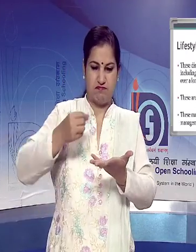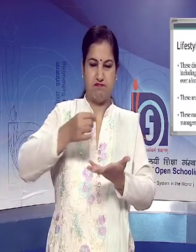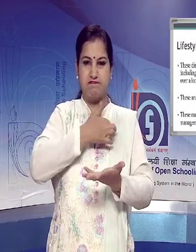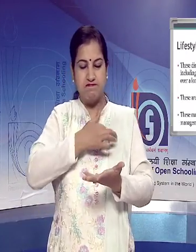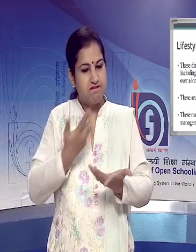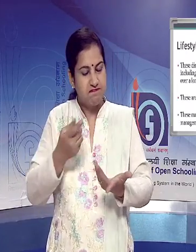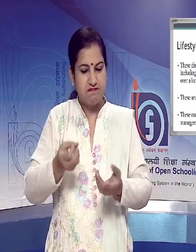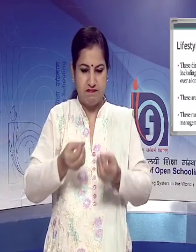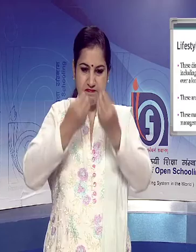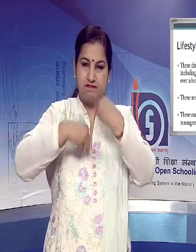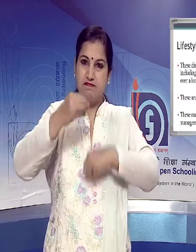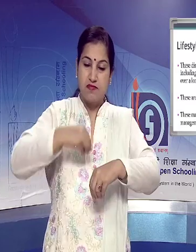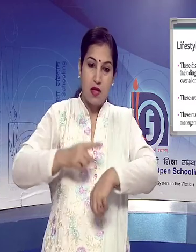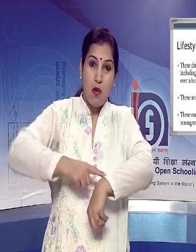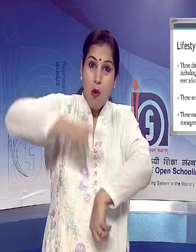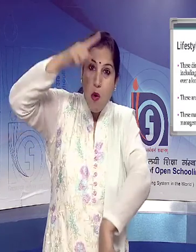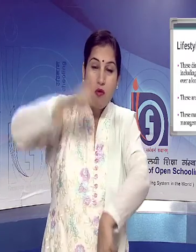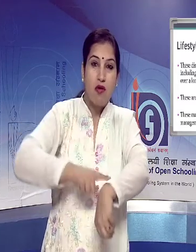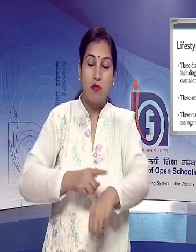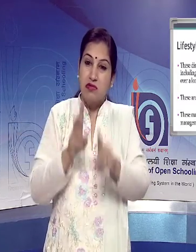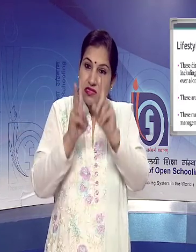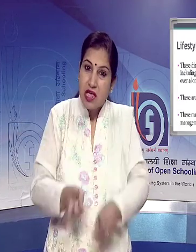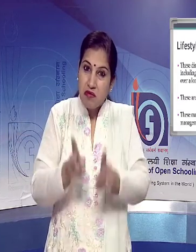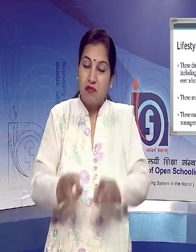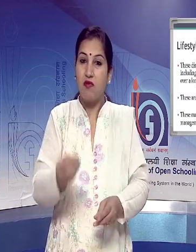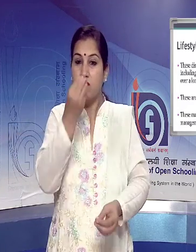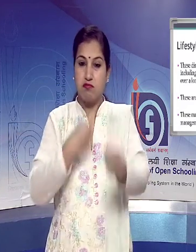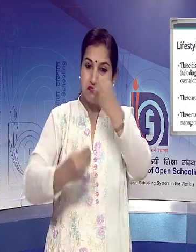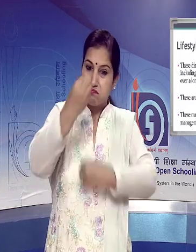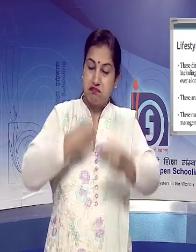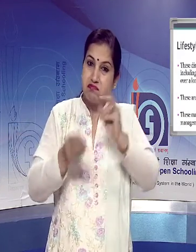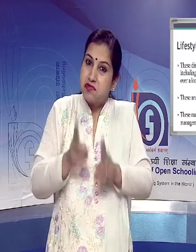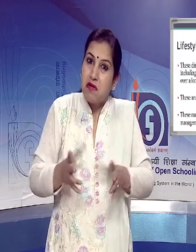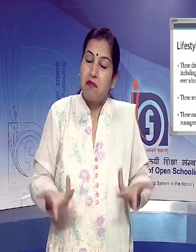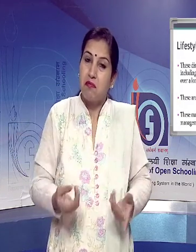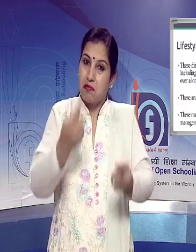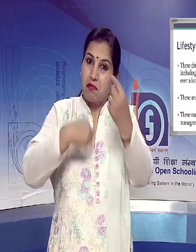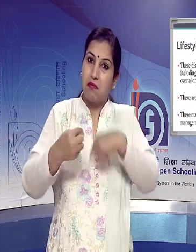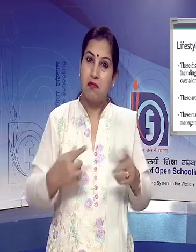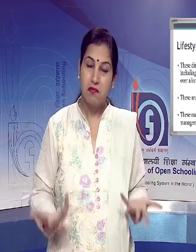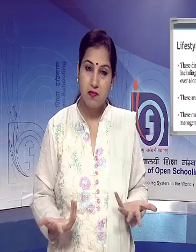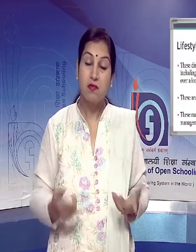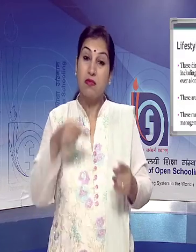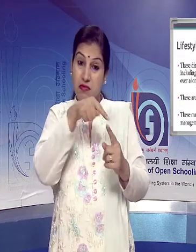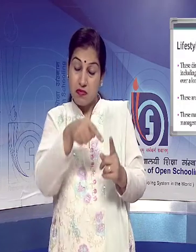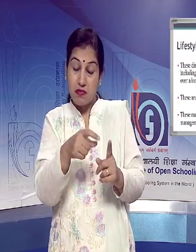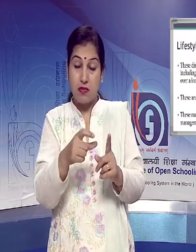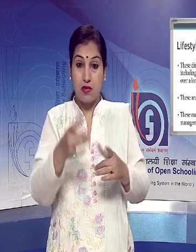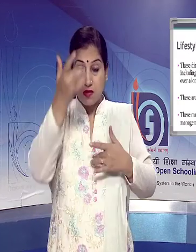over a long period of time. These are chronic diseases and leads